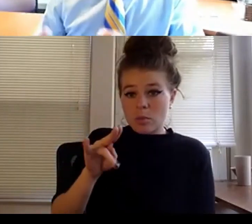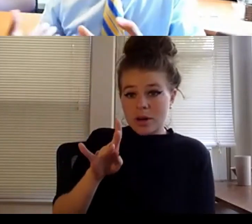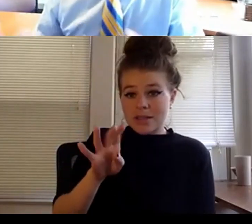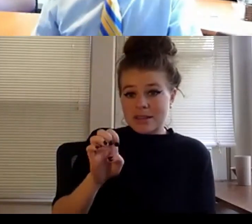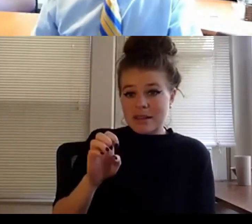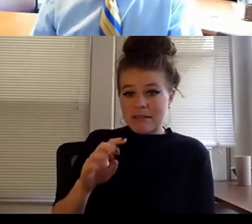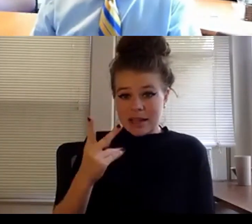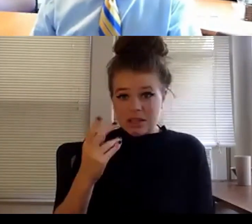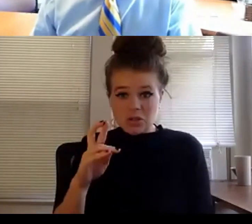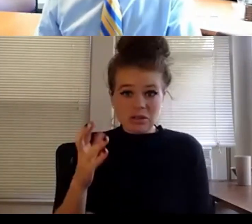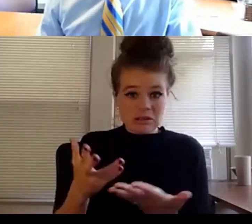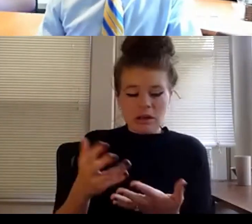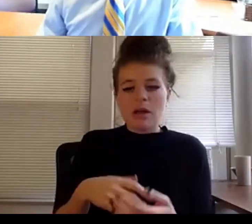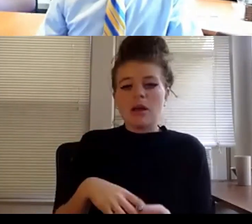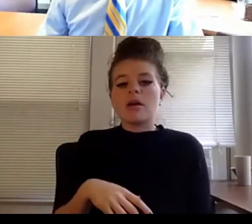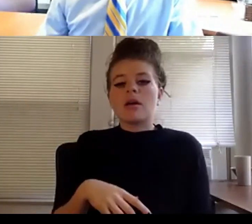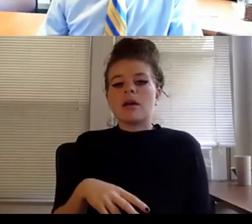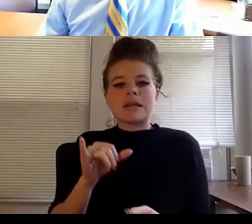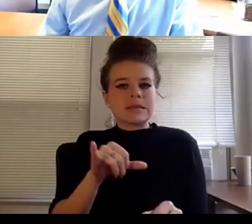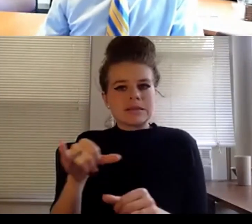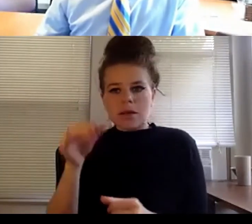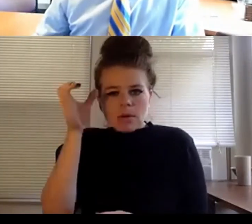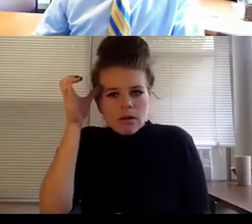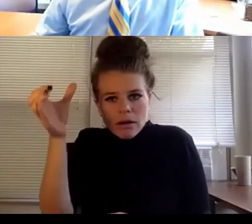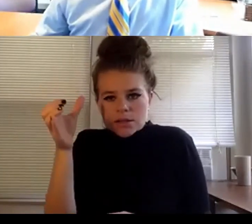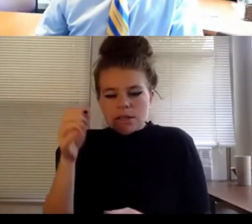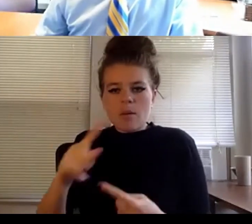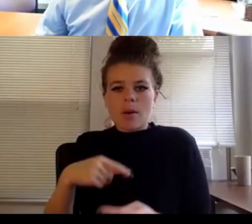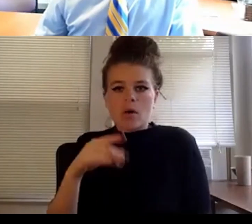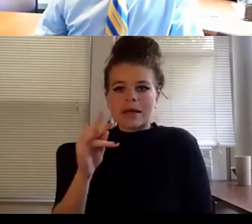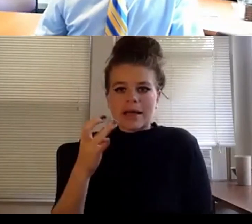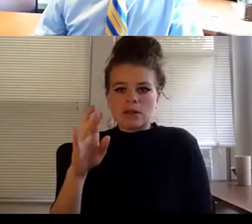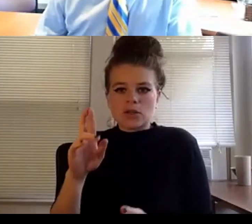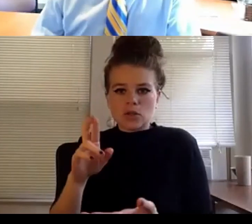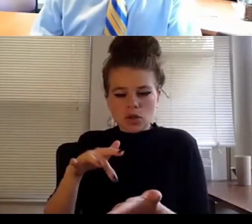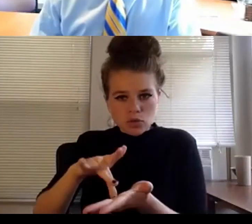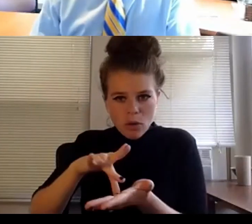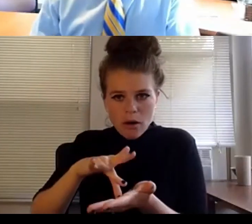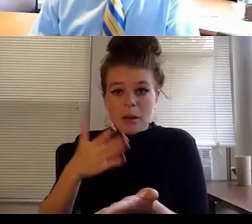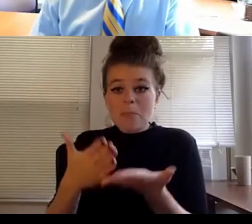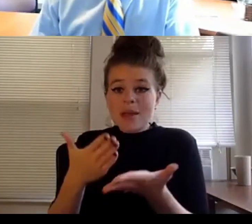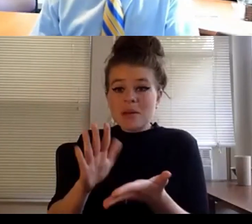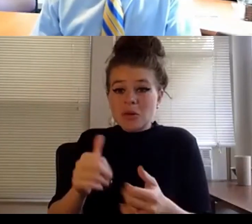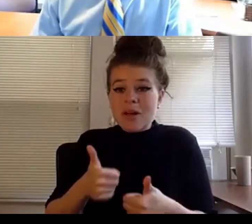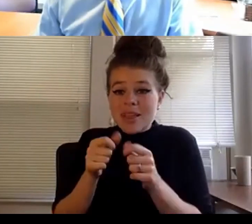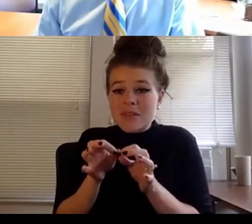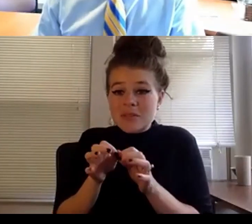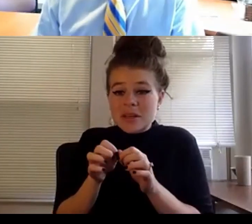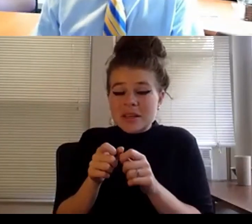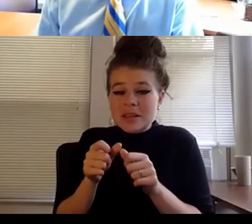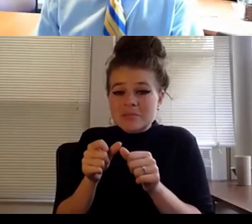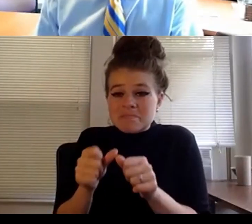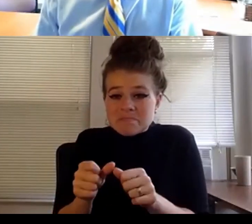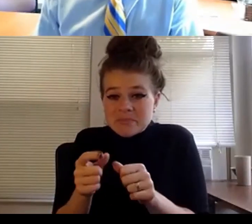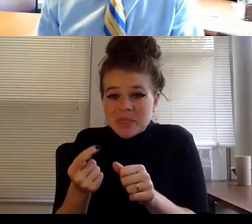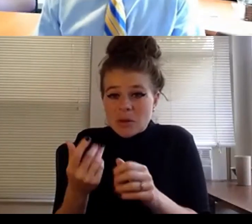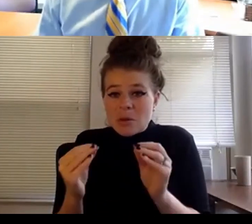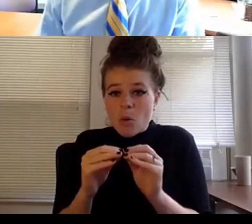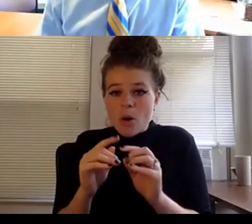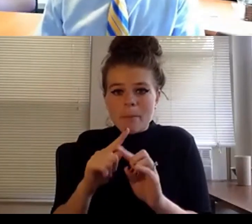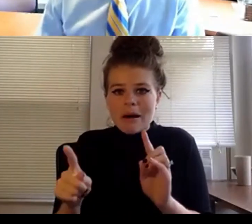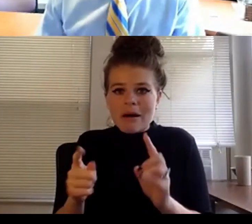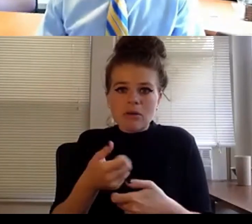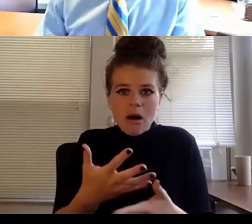It's the same concept about using a cancer drug that might extend a little bit of life, but causes a lot of toxicity. It's